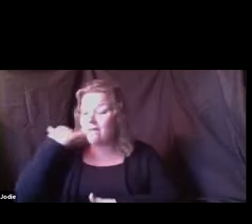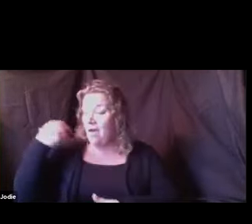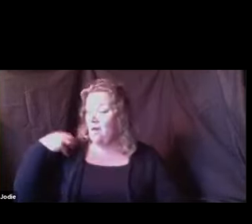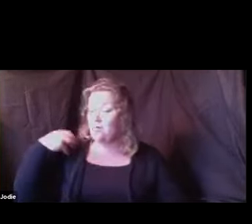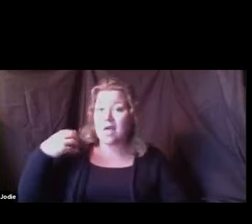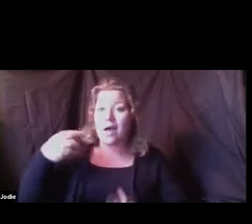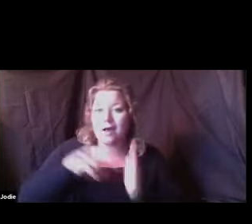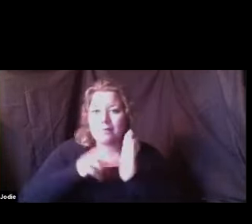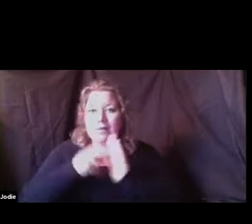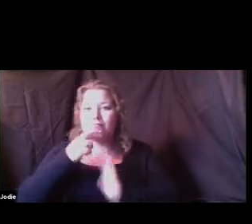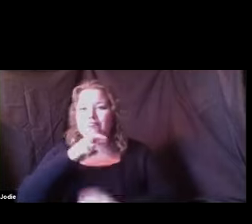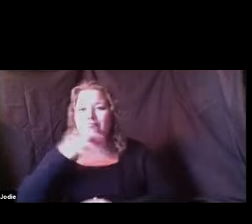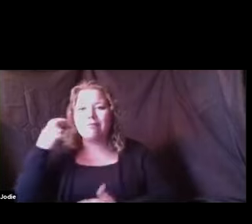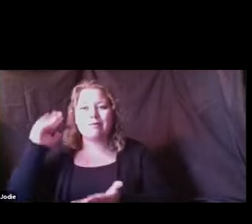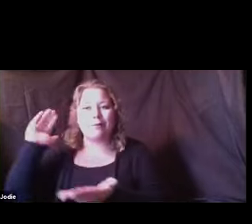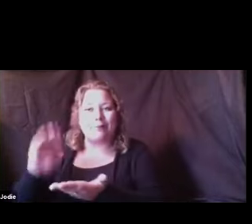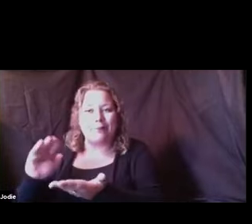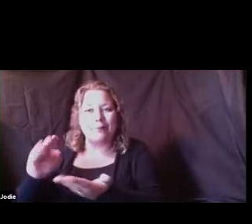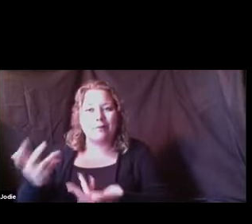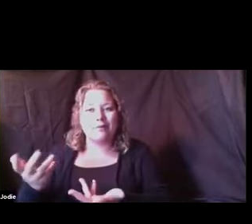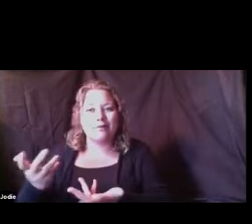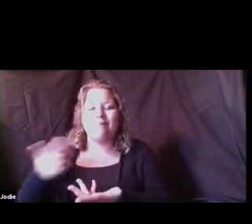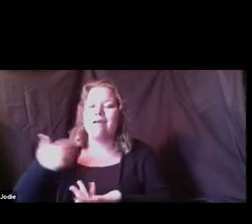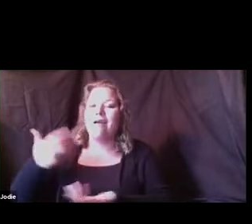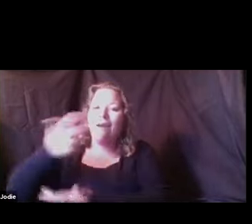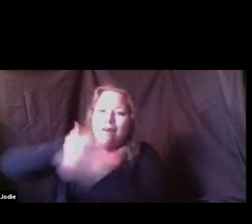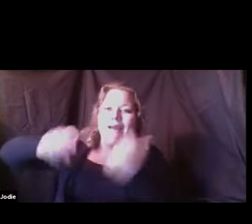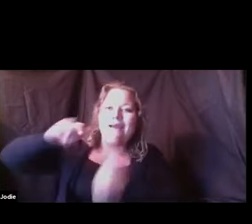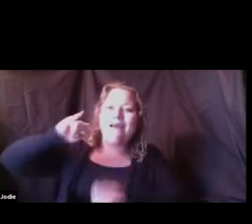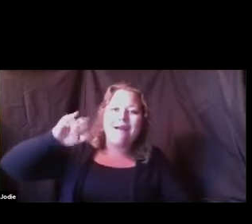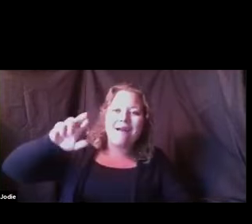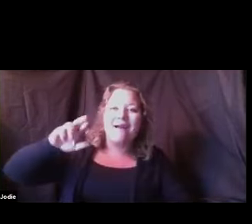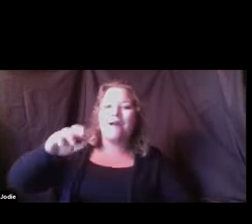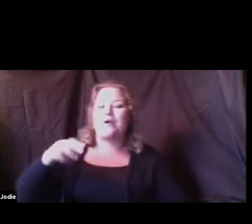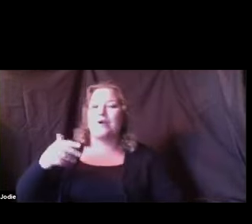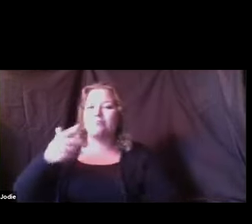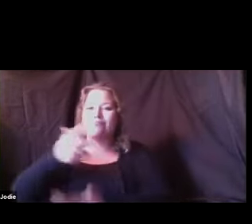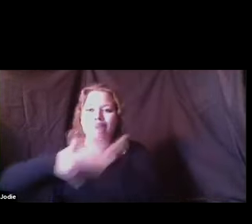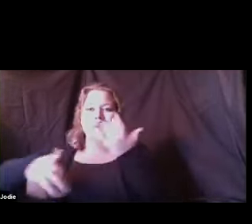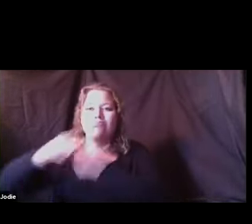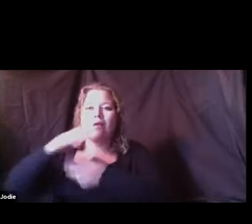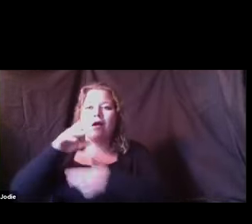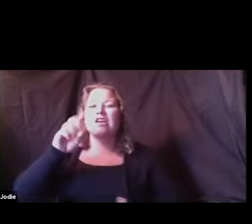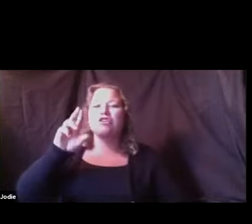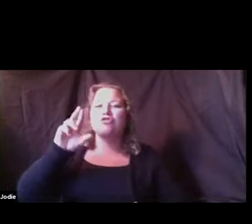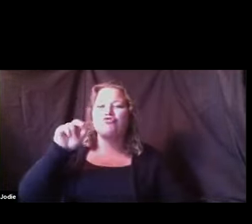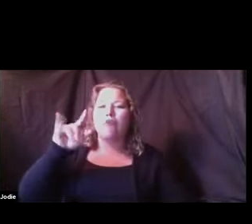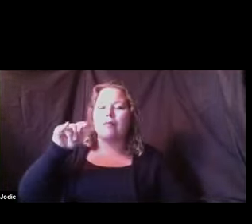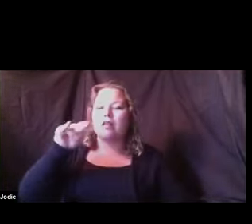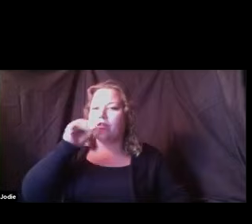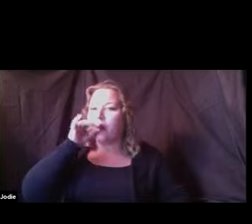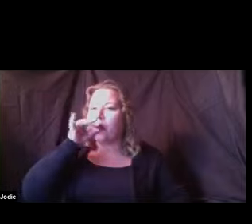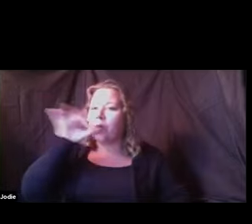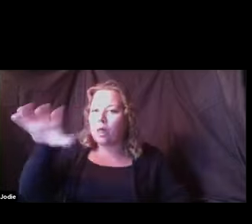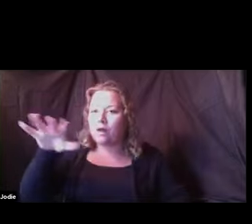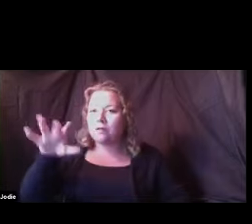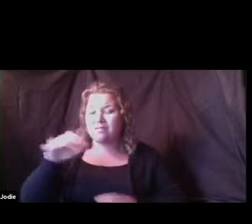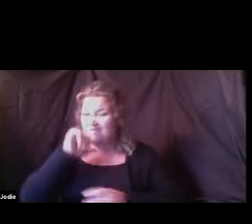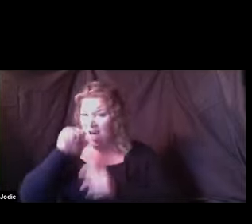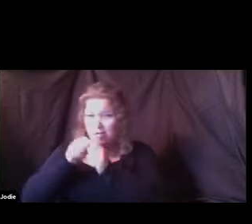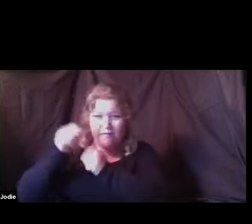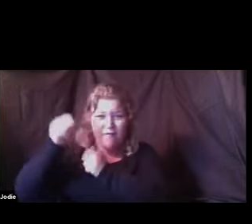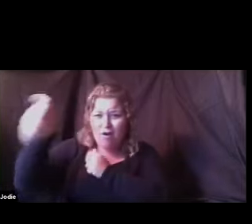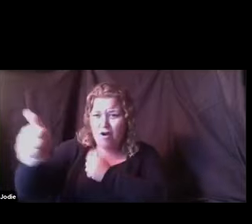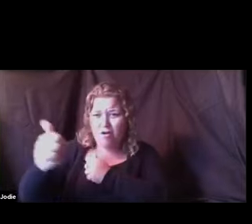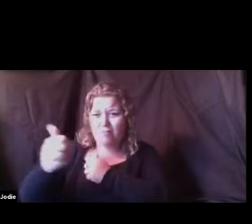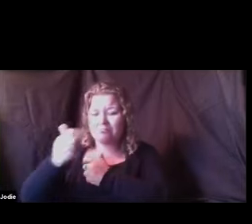because the open air, the inability for the droplets to float as far. There's